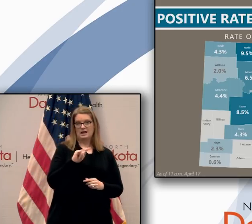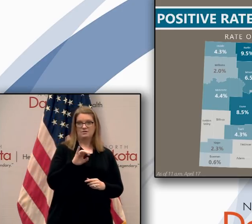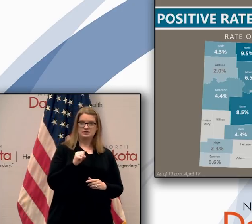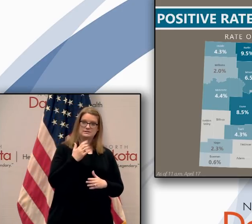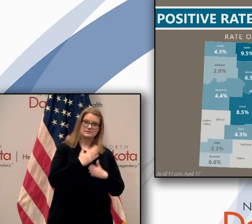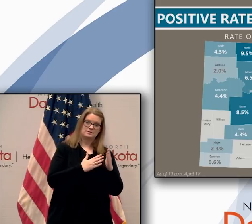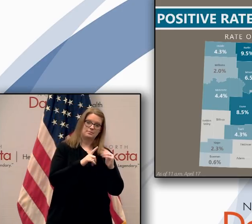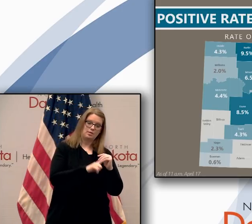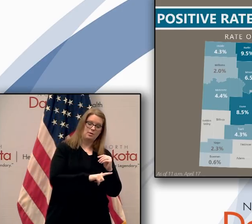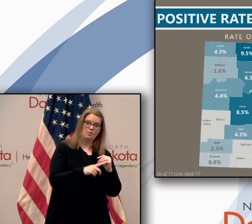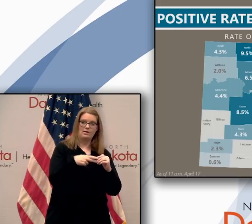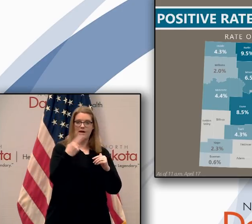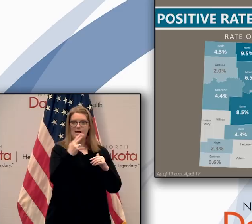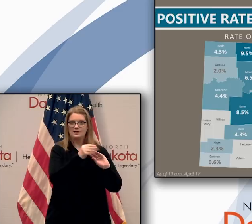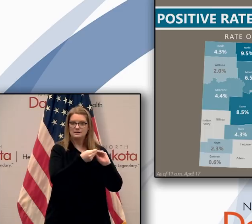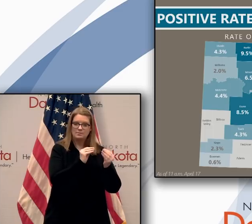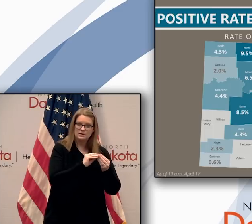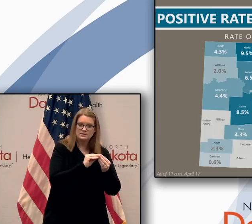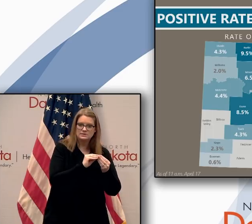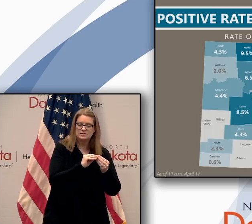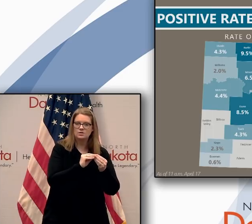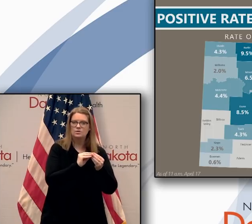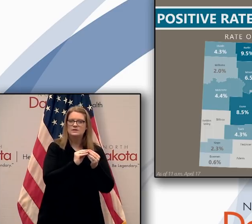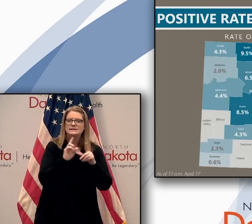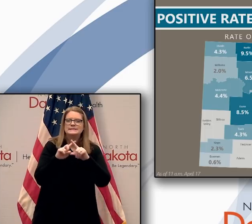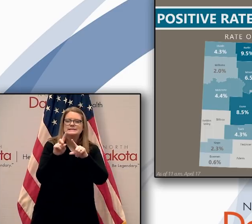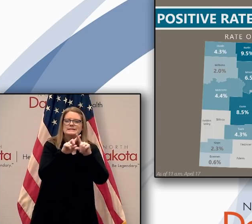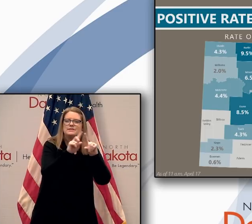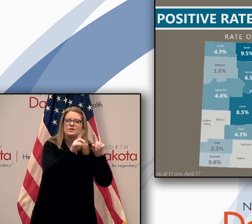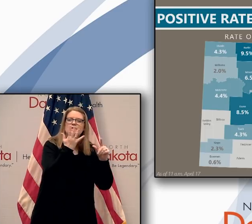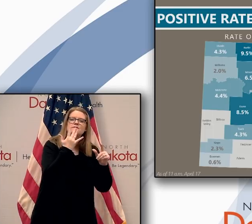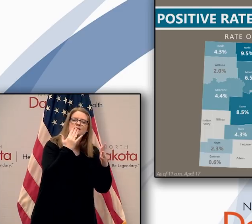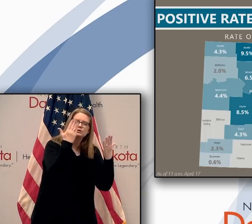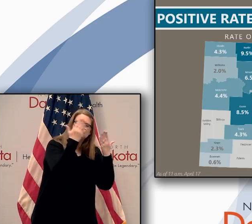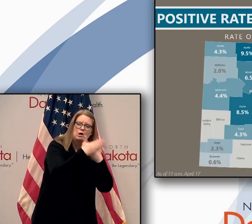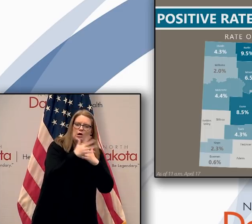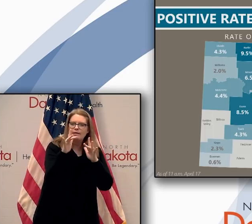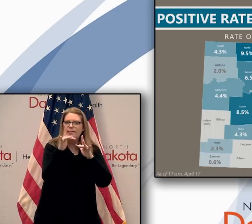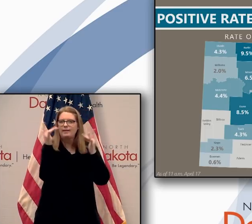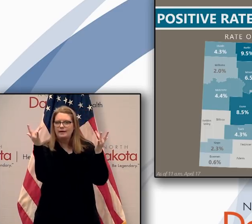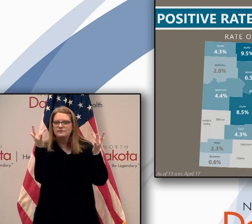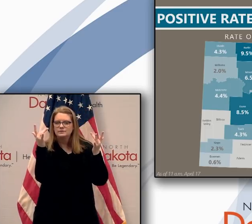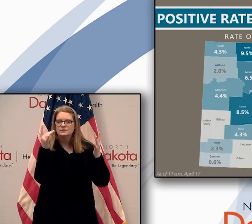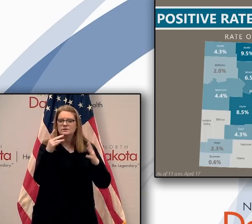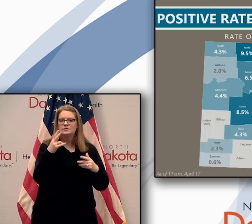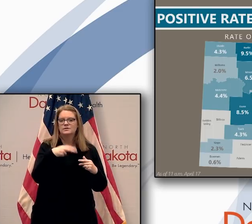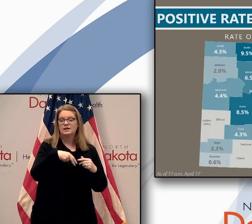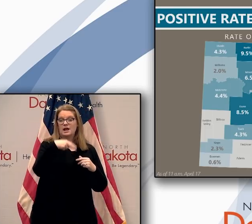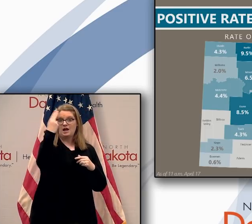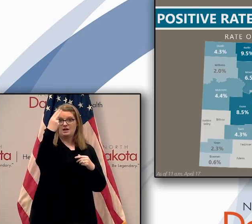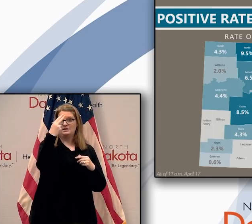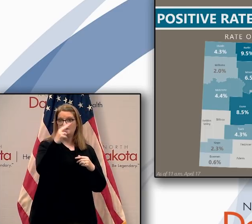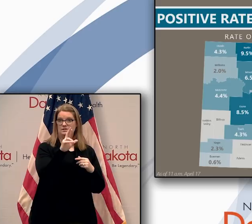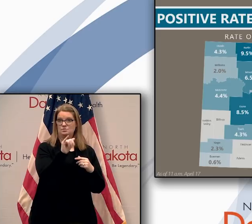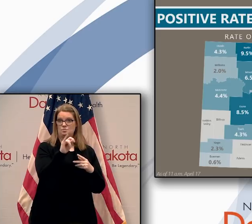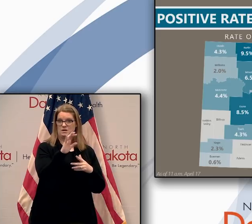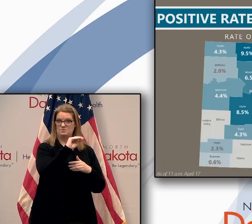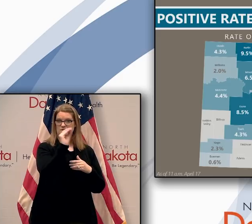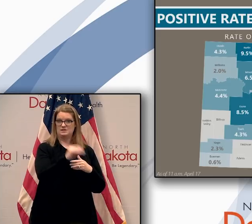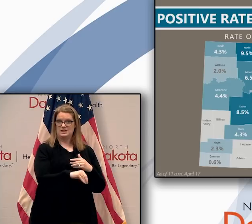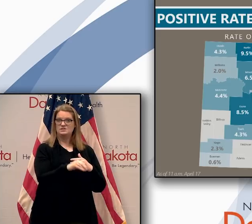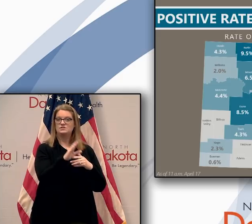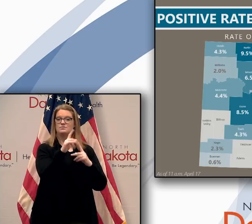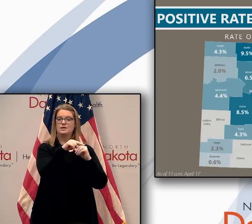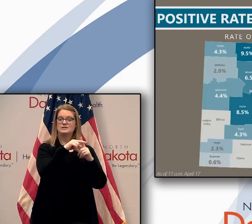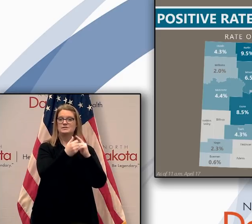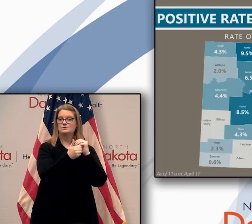some are higher. The darker on this chart means a higher rate. As you see, again, our highest rates as a percentage of positives by